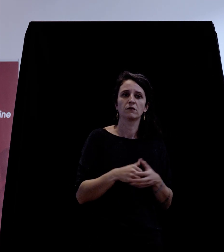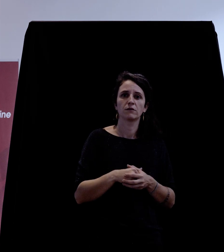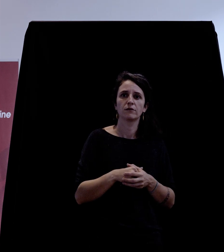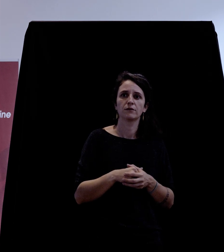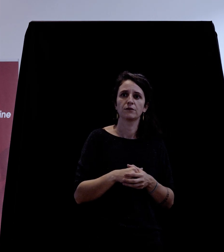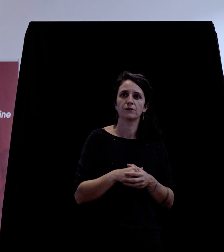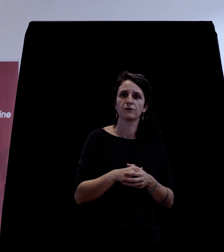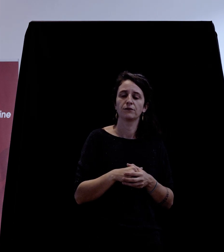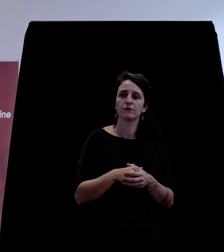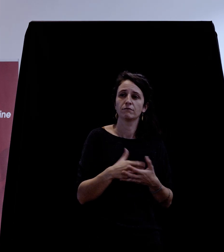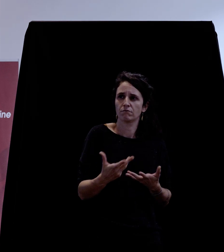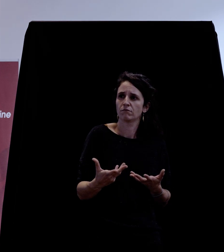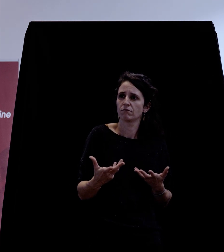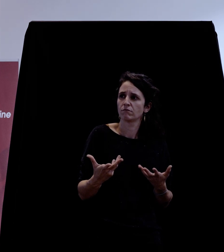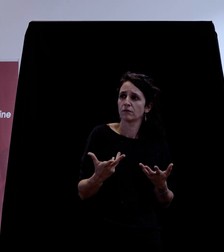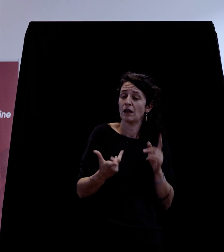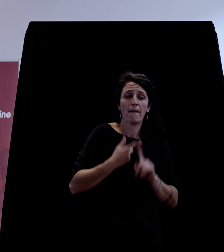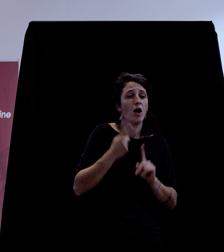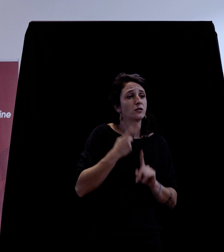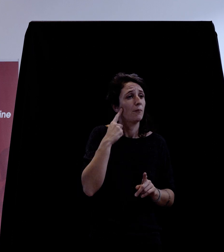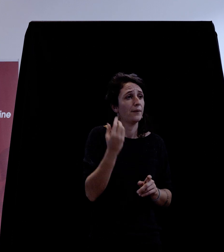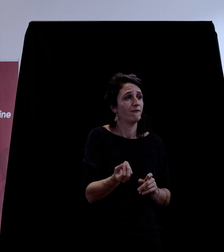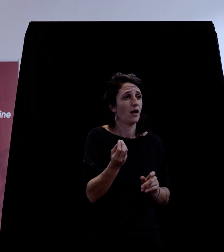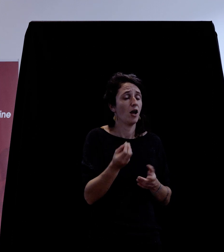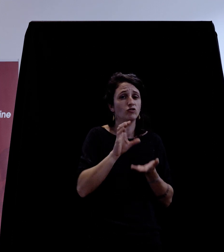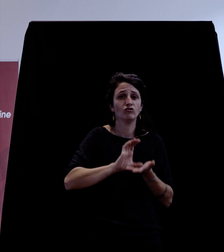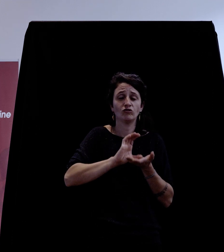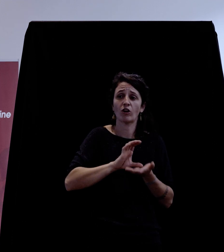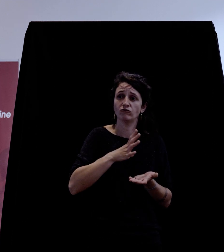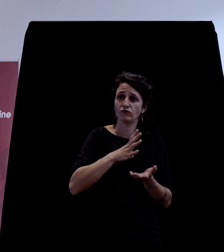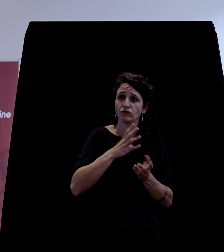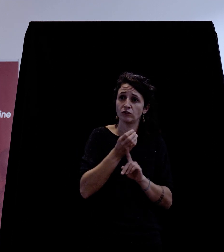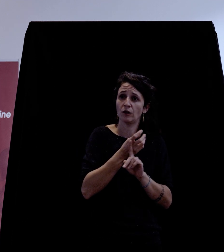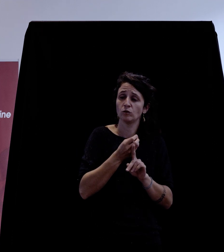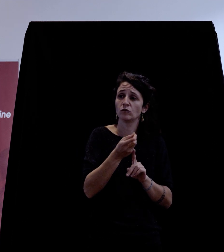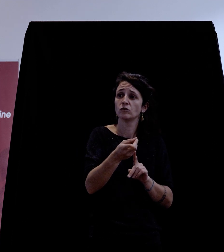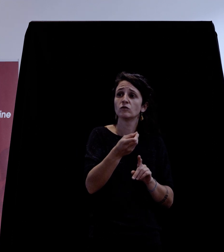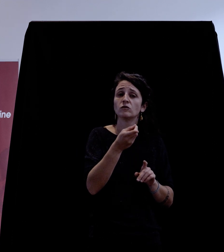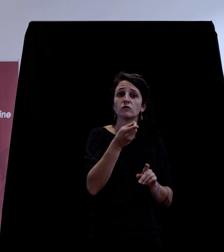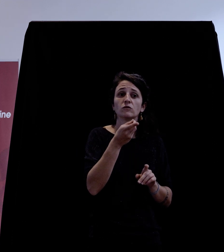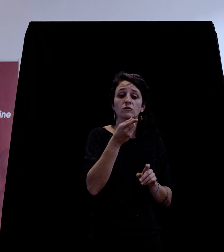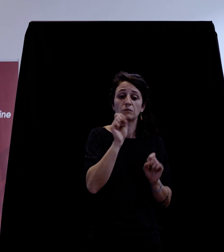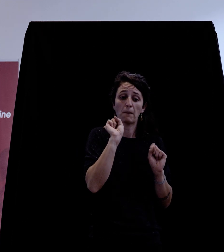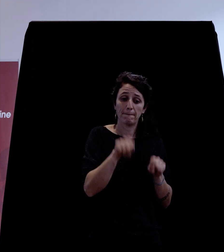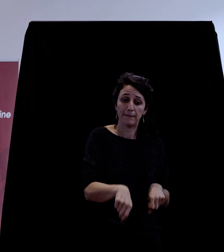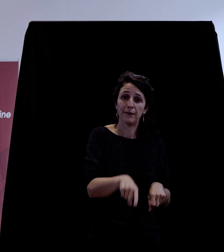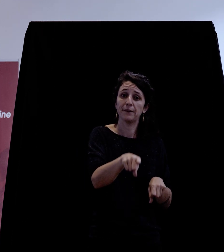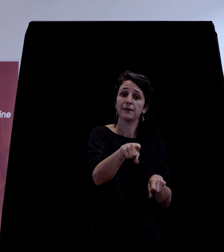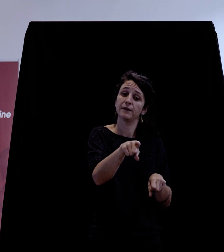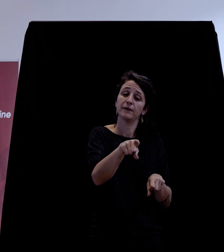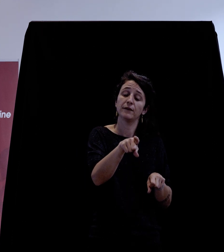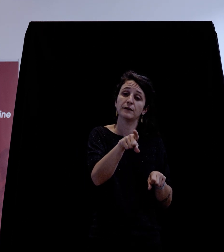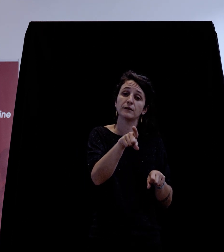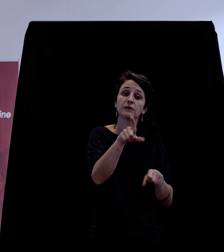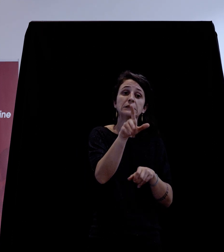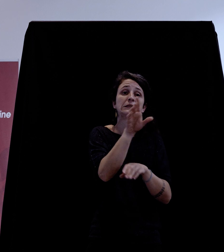with charge to feel like wherever they're going to be, they can feel safe. The world doesn't always make sense. It can be